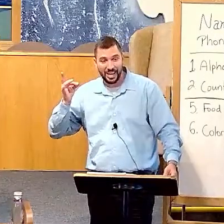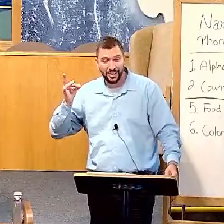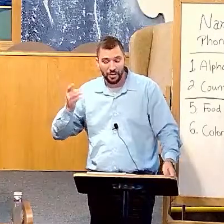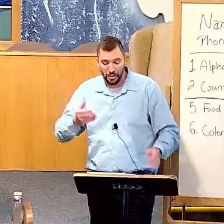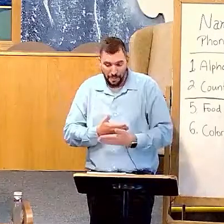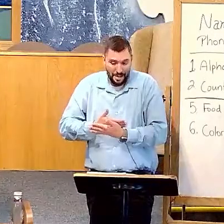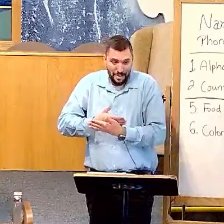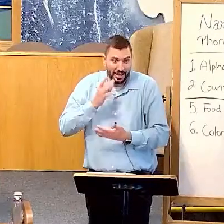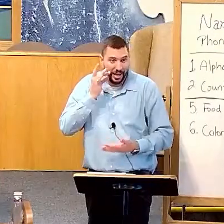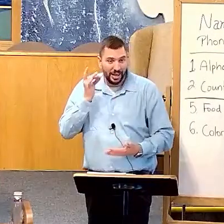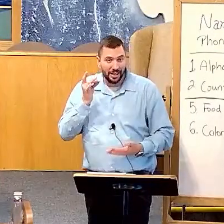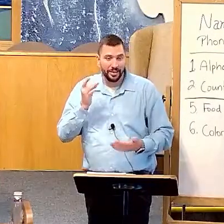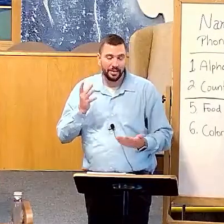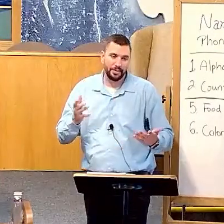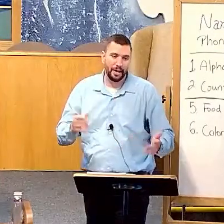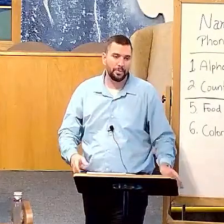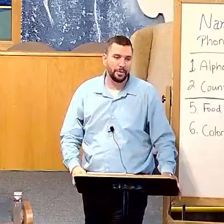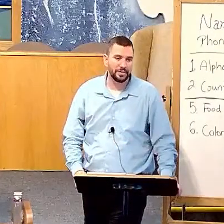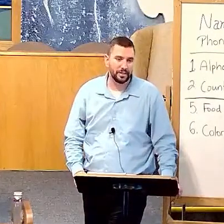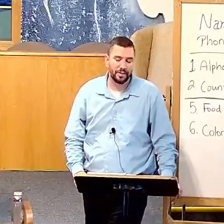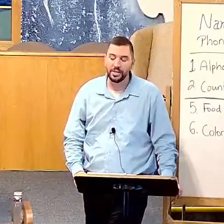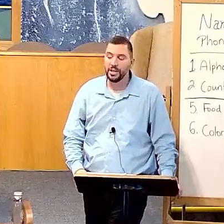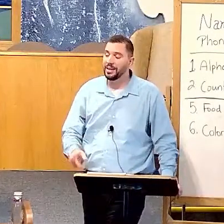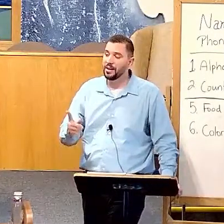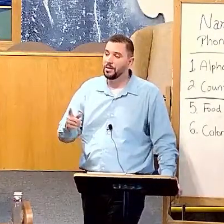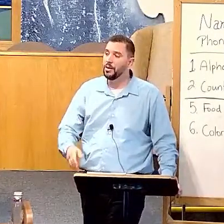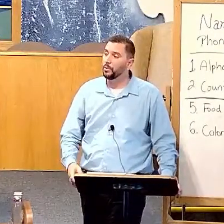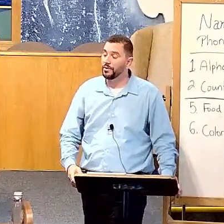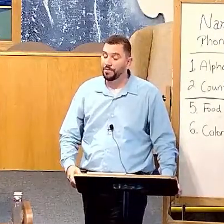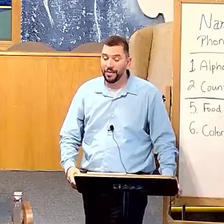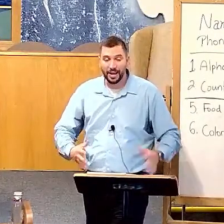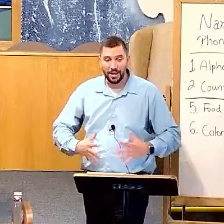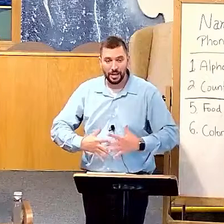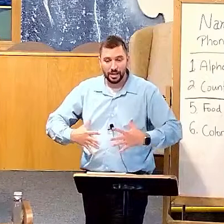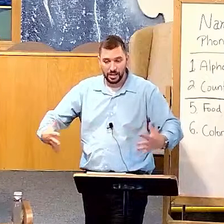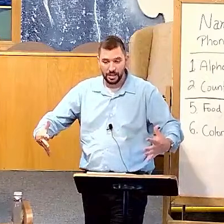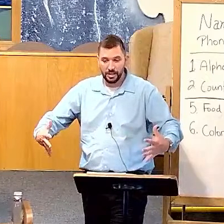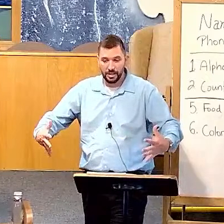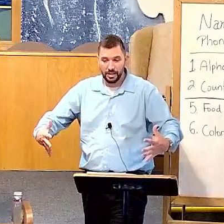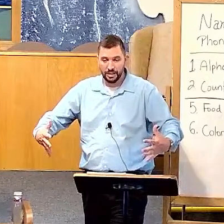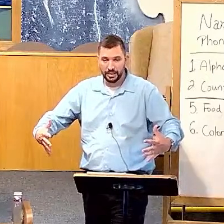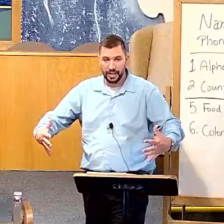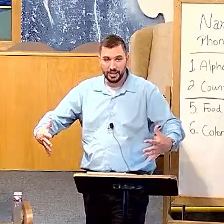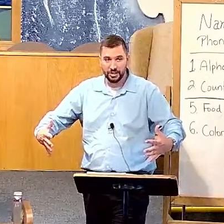or a baby cat. That would be the signifiers. Now, word fat is